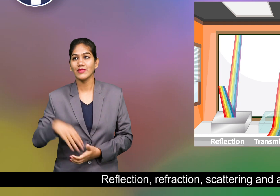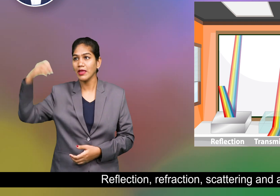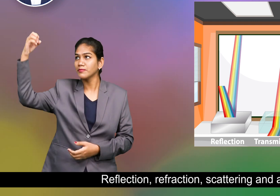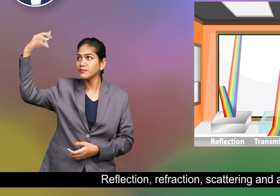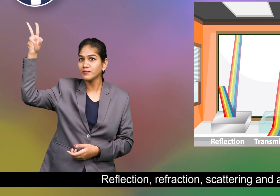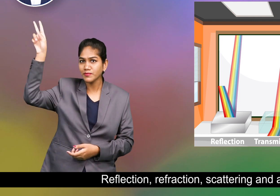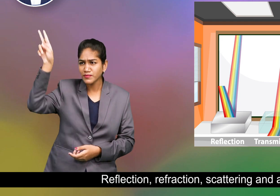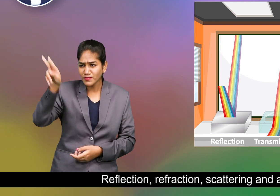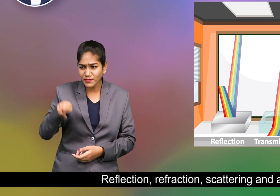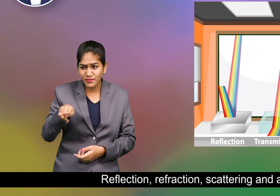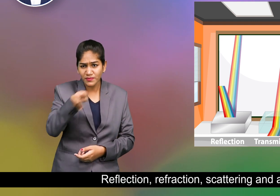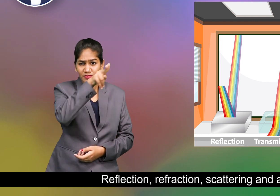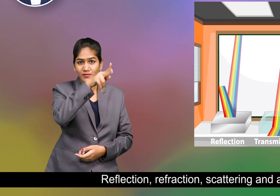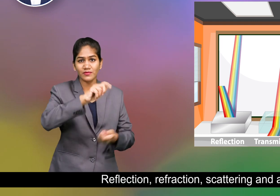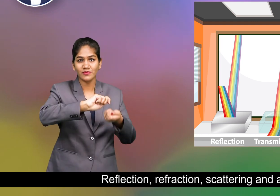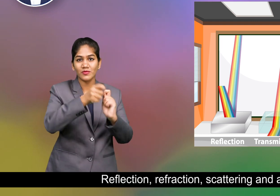refraction,